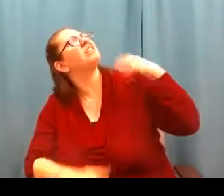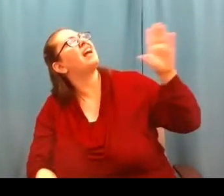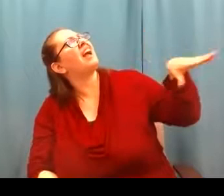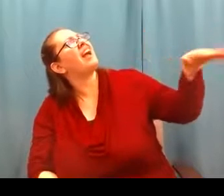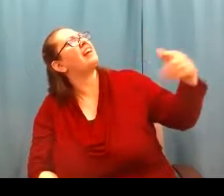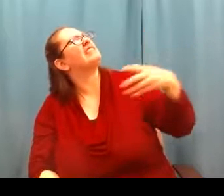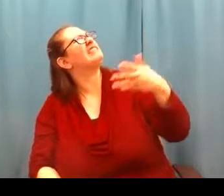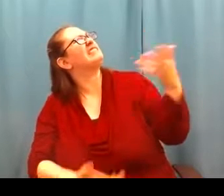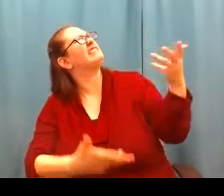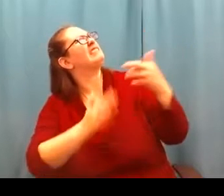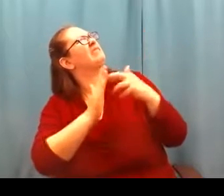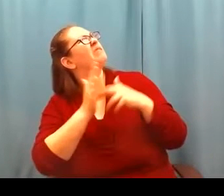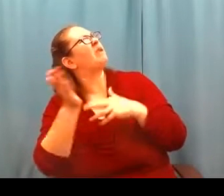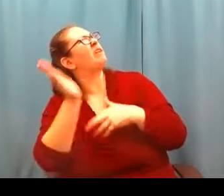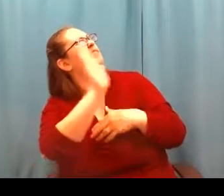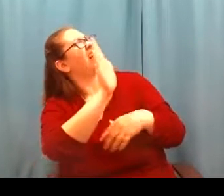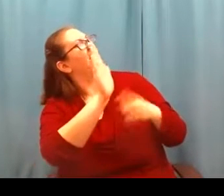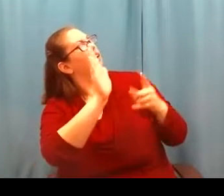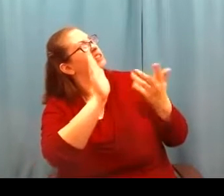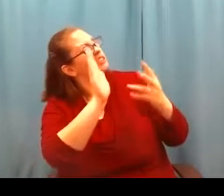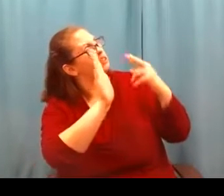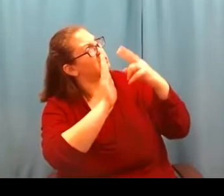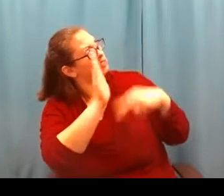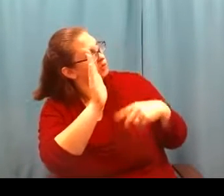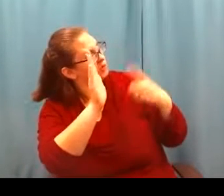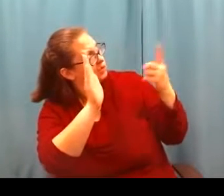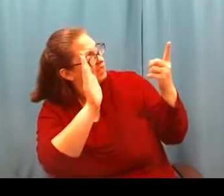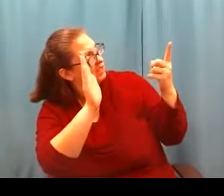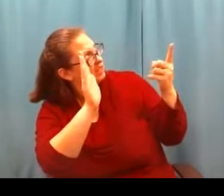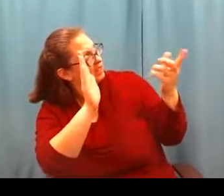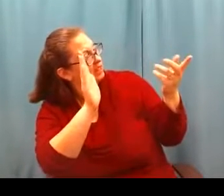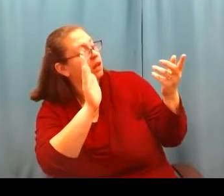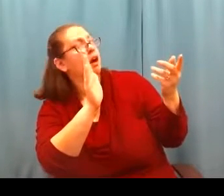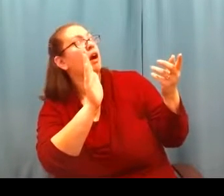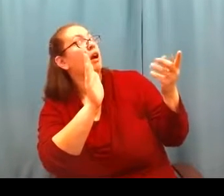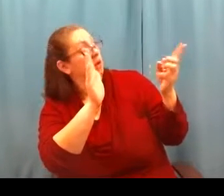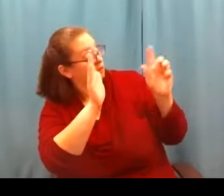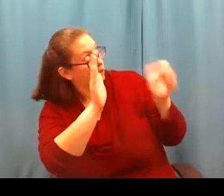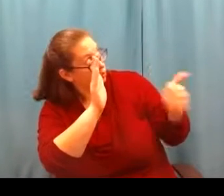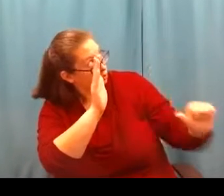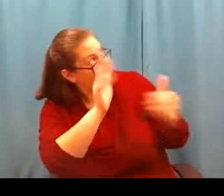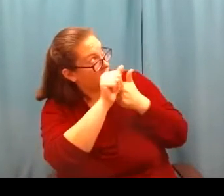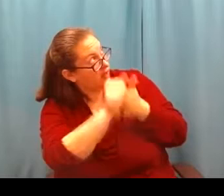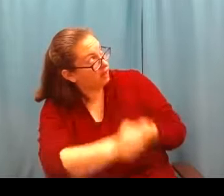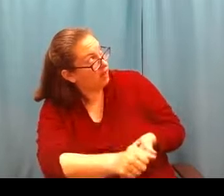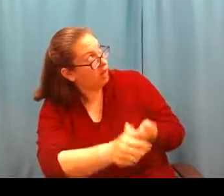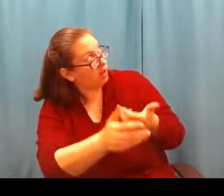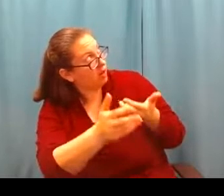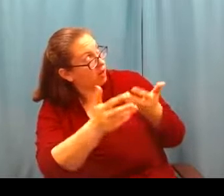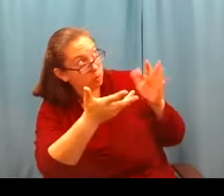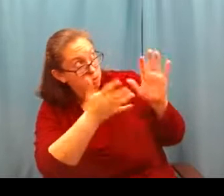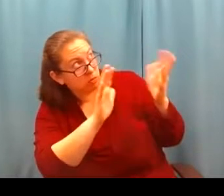and just make sure that they have read the guidelines that are online and are trying to comply with those guidelines.